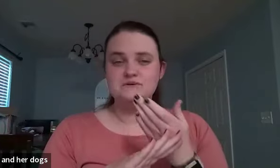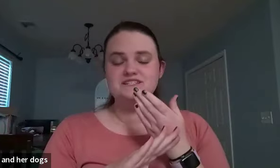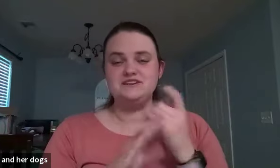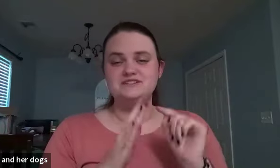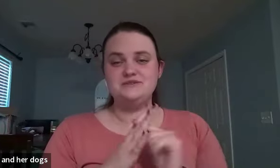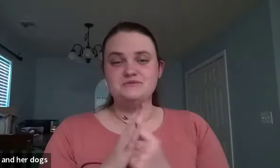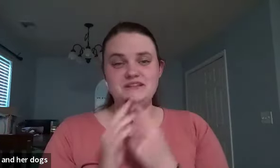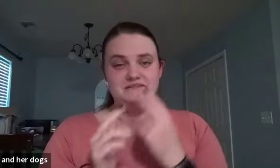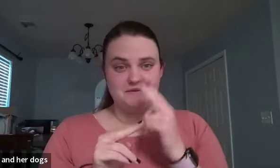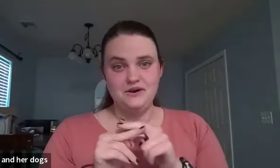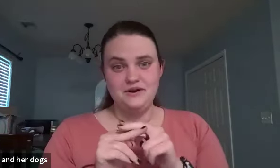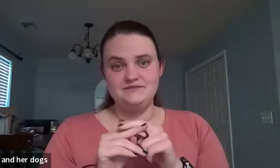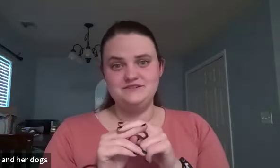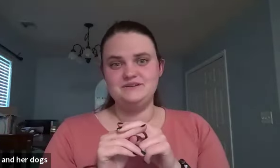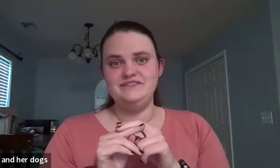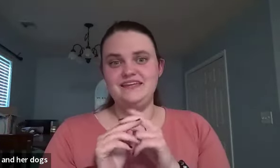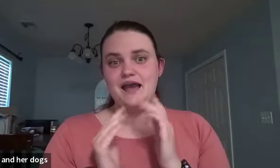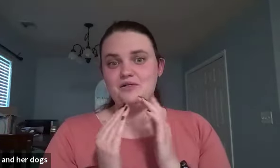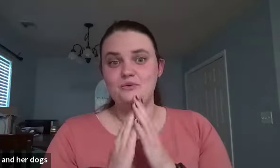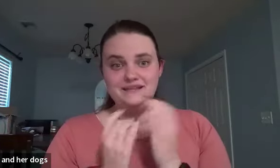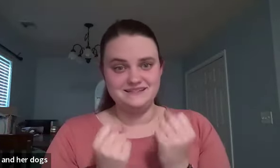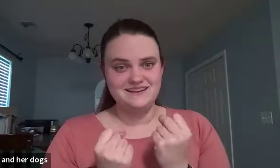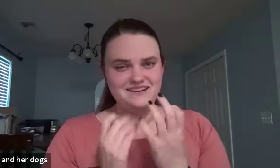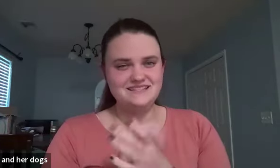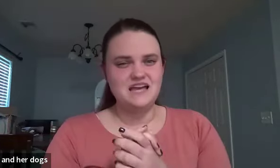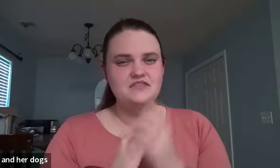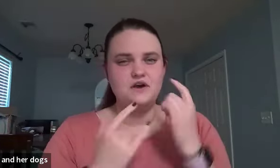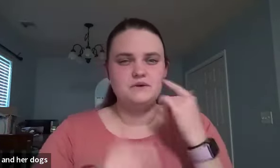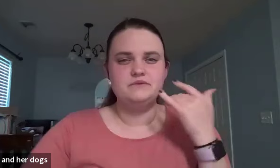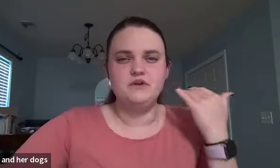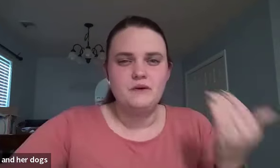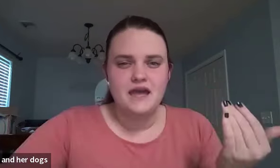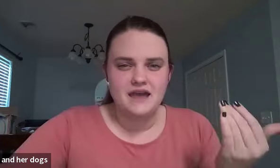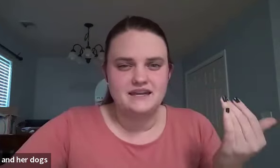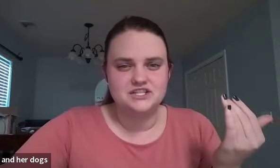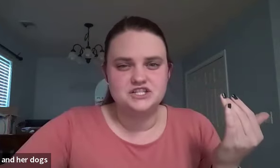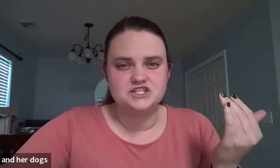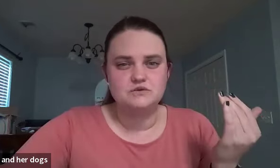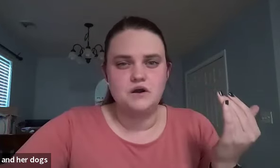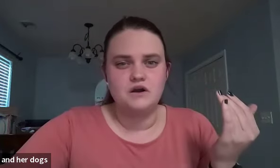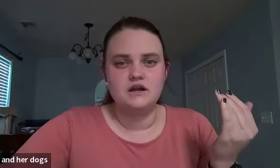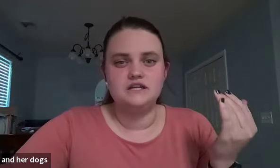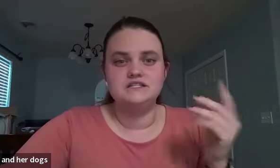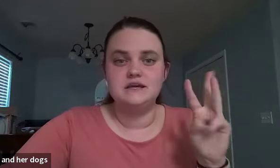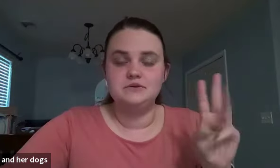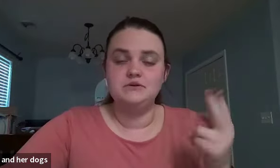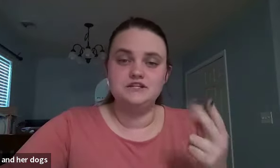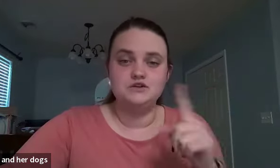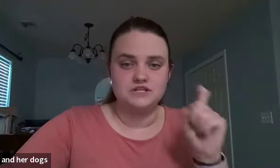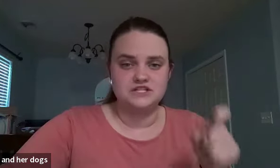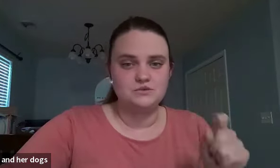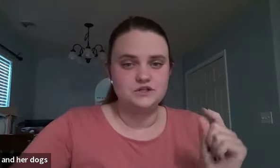we start doing the really fun part of doing the Halloween signs, I thought we would go ahead and just do our WH question